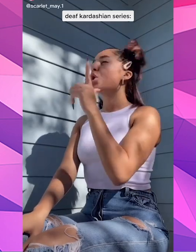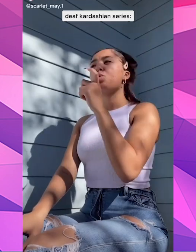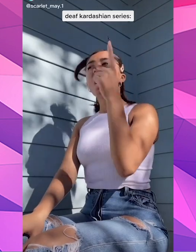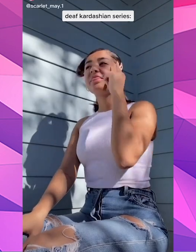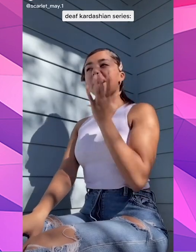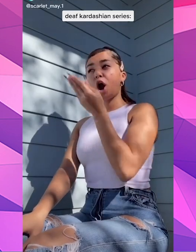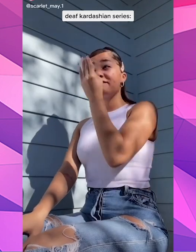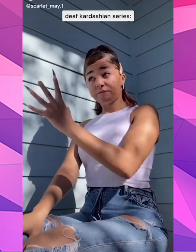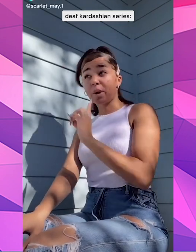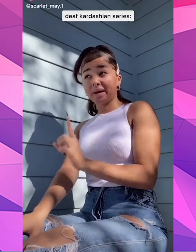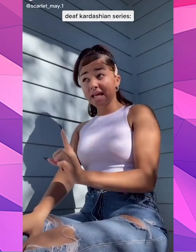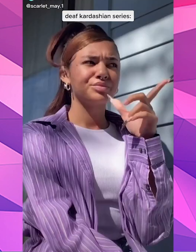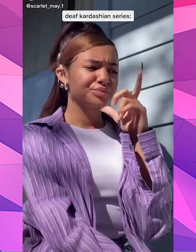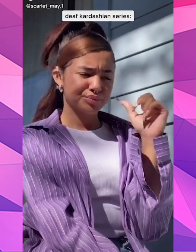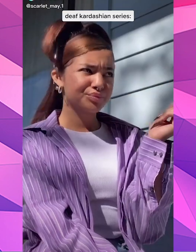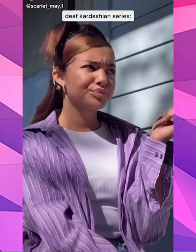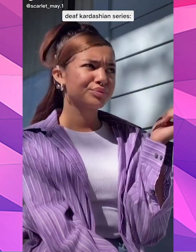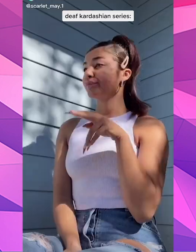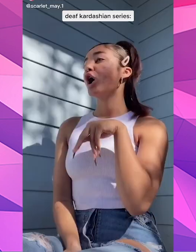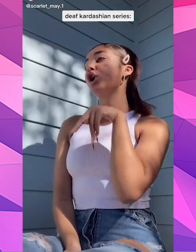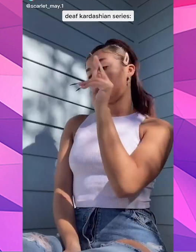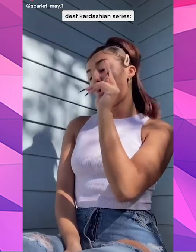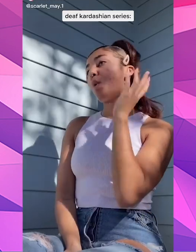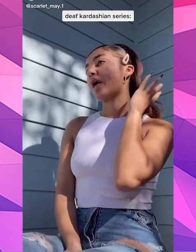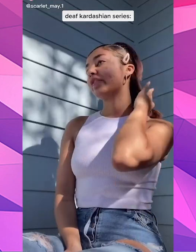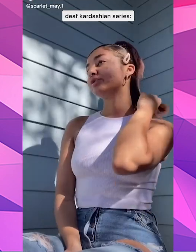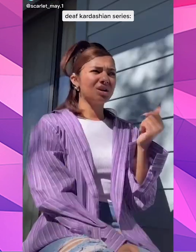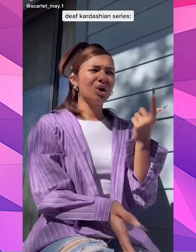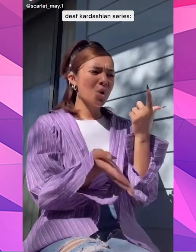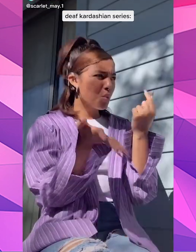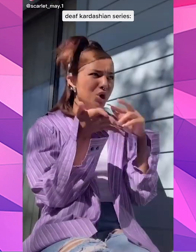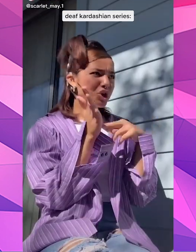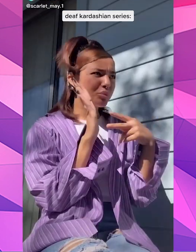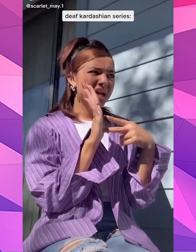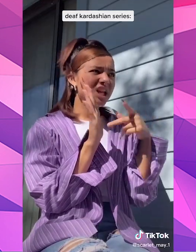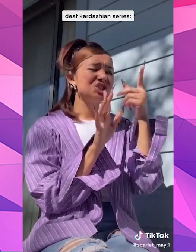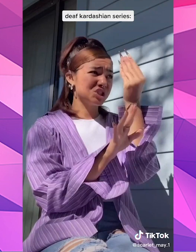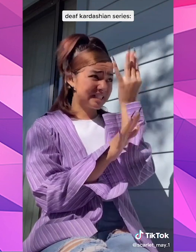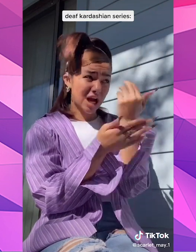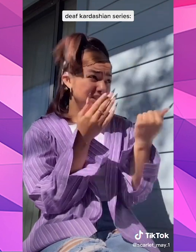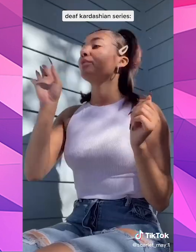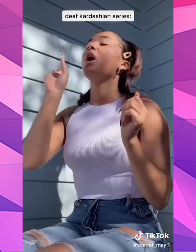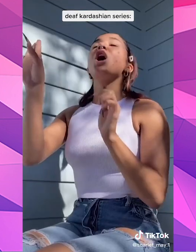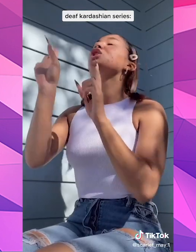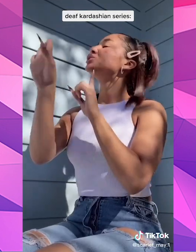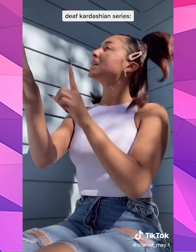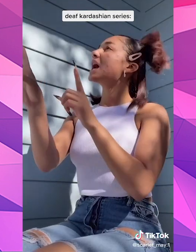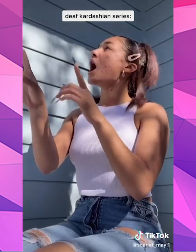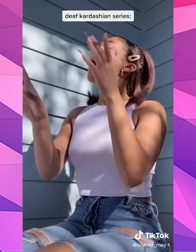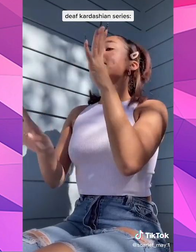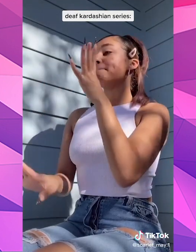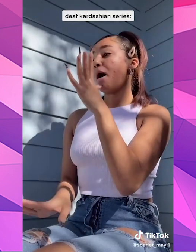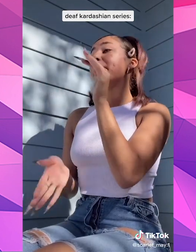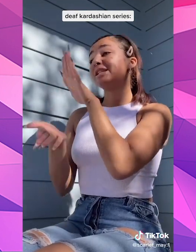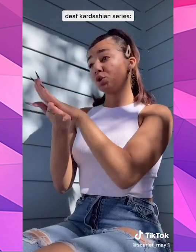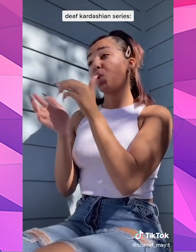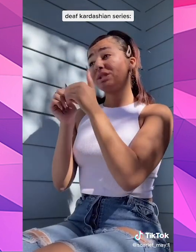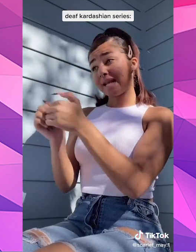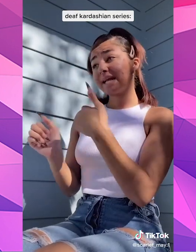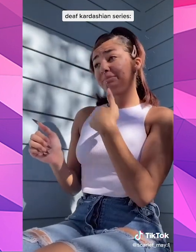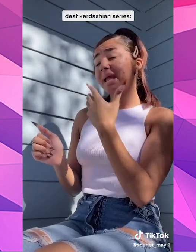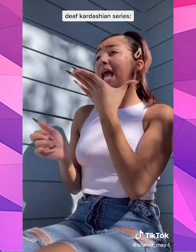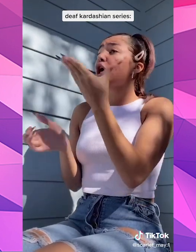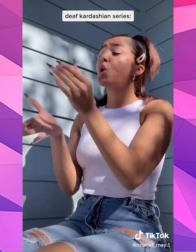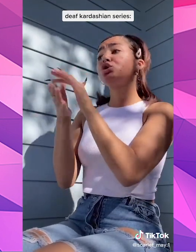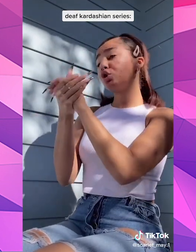Do you know who I think our informant is? Hmm North What do you mean? She tells everybody? She, a mom at school